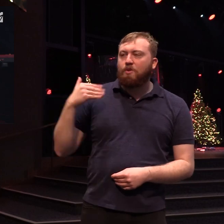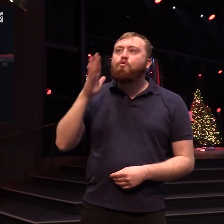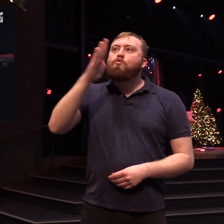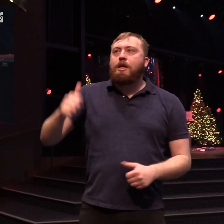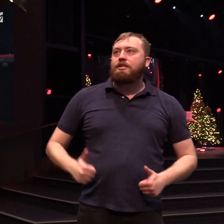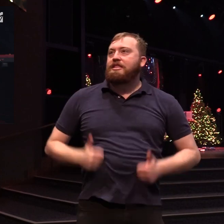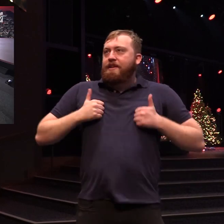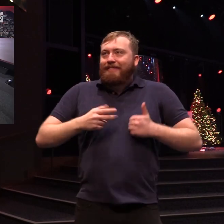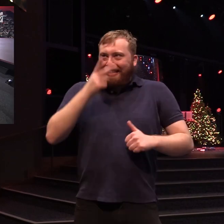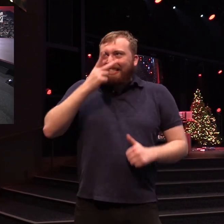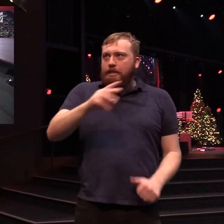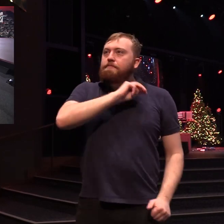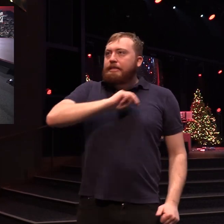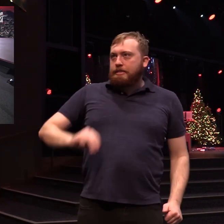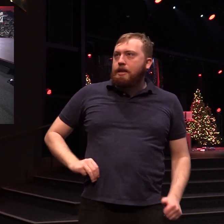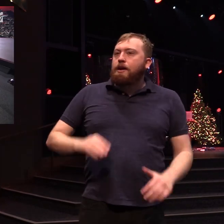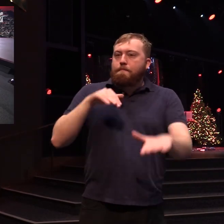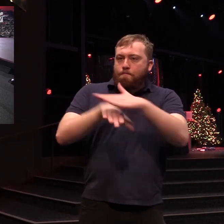Lord's Messiah.